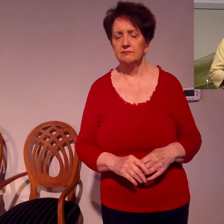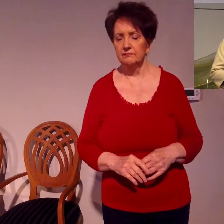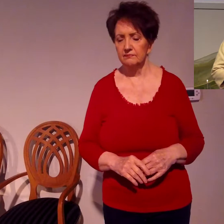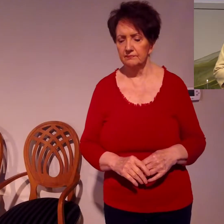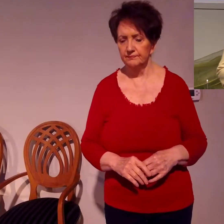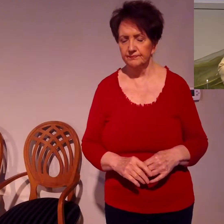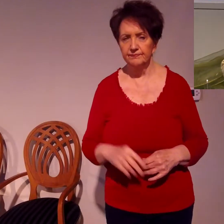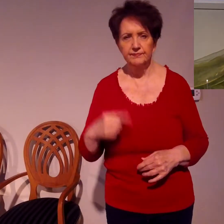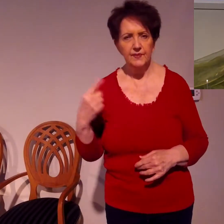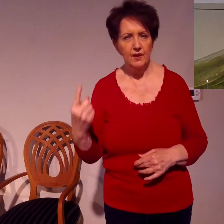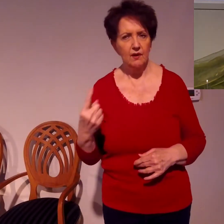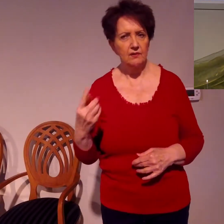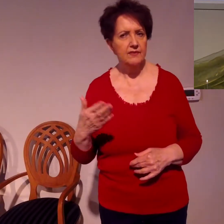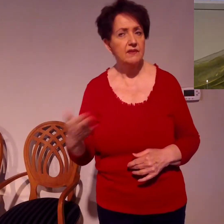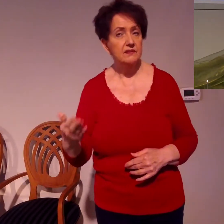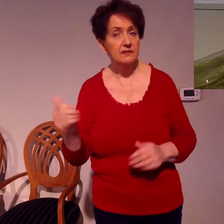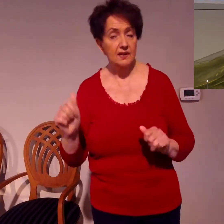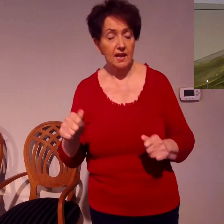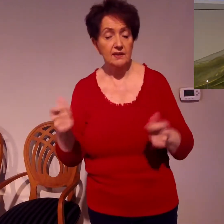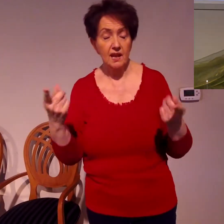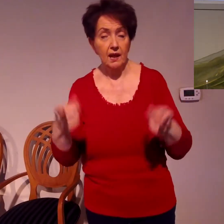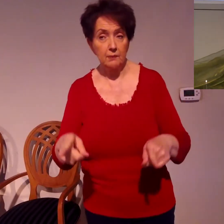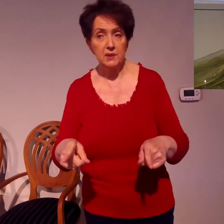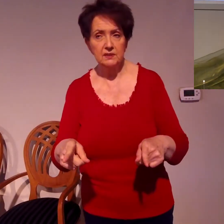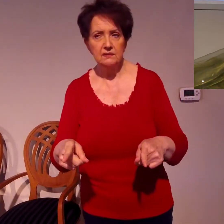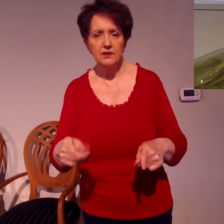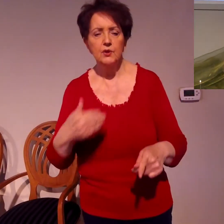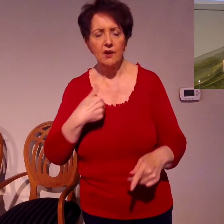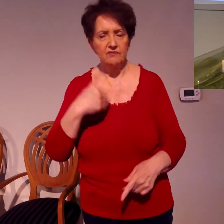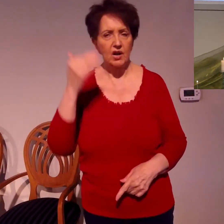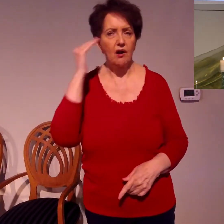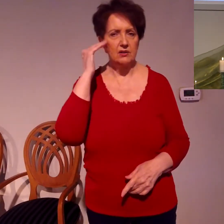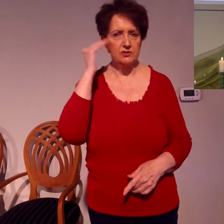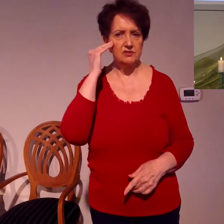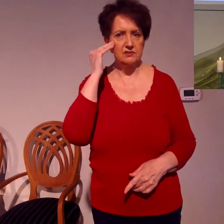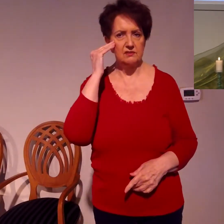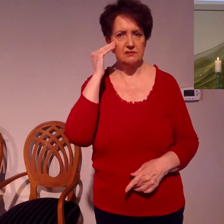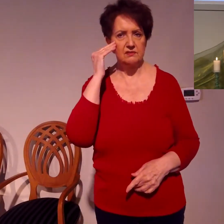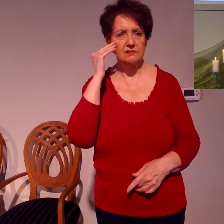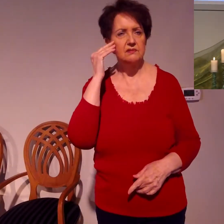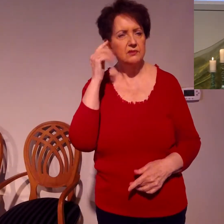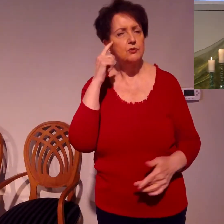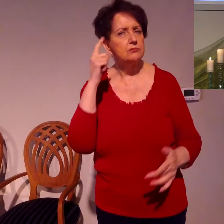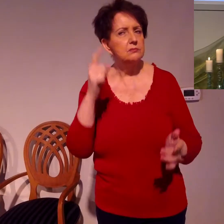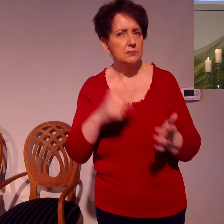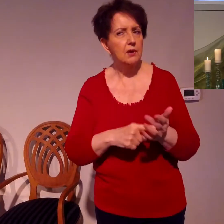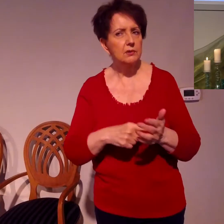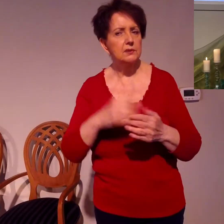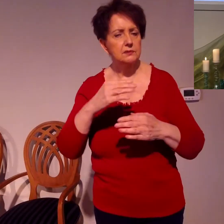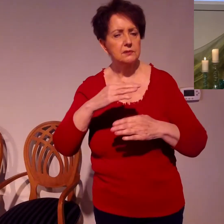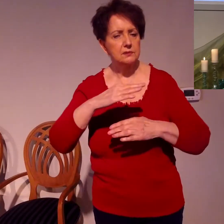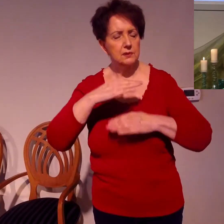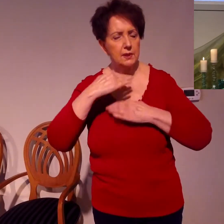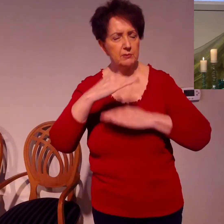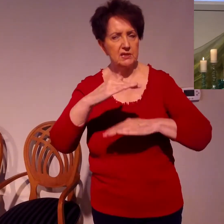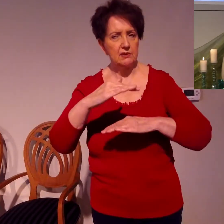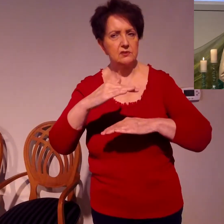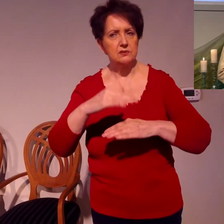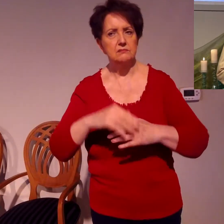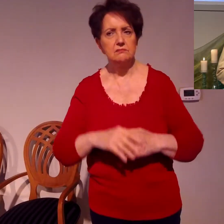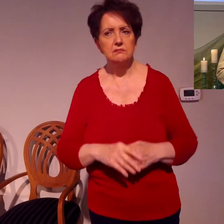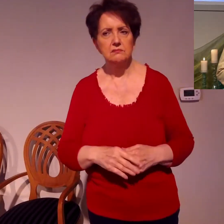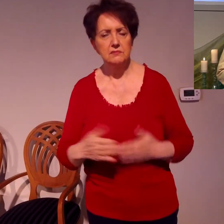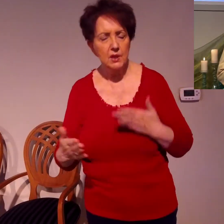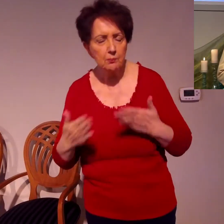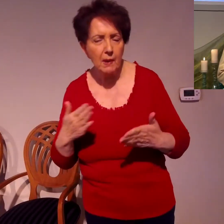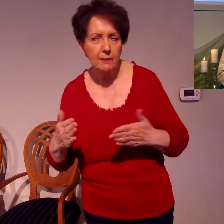The only thing that can happen is we have a consciousness, an awareness that there might be some limitation. That's